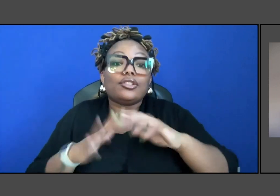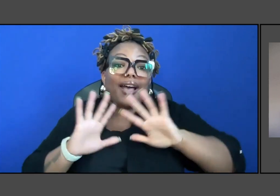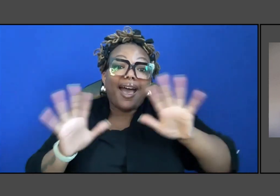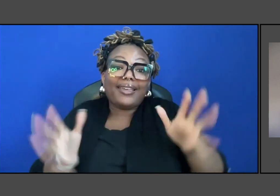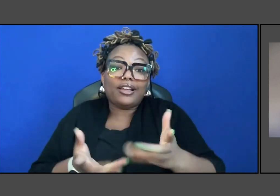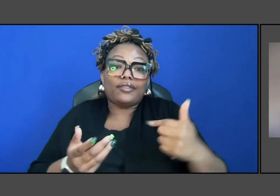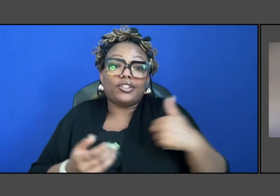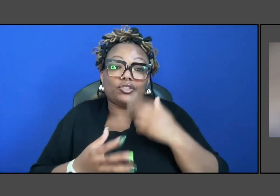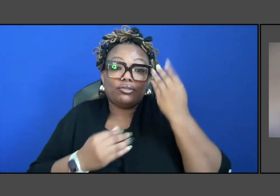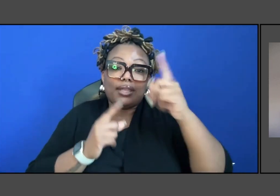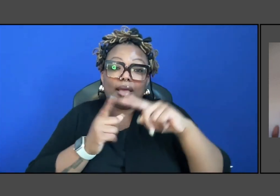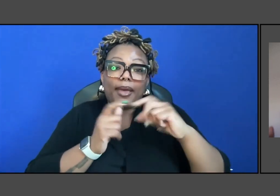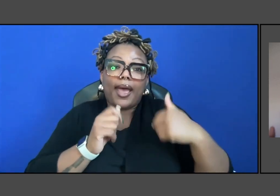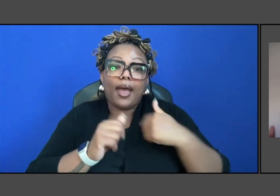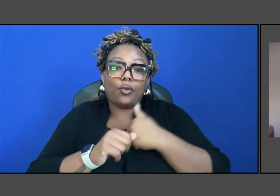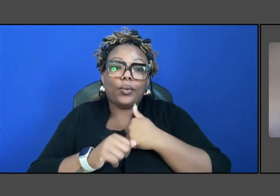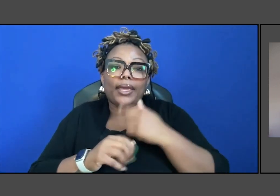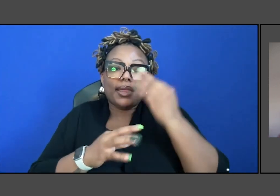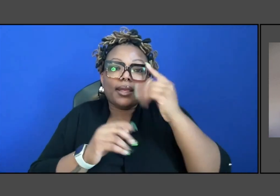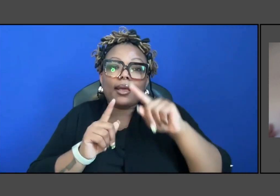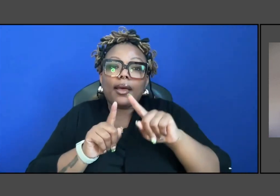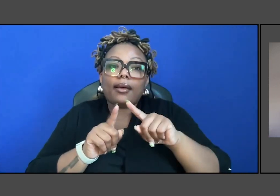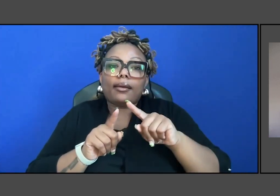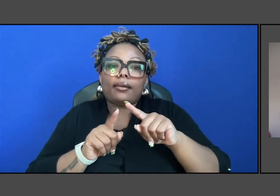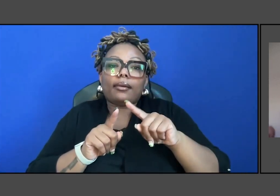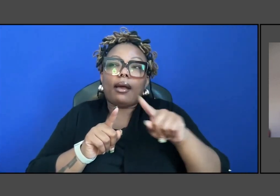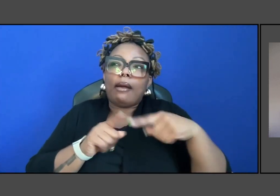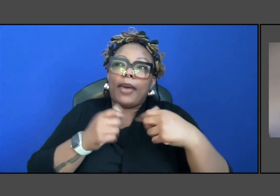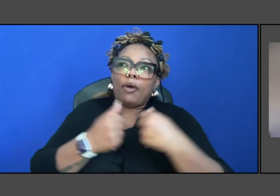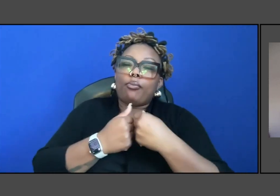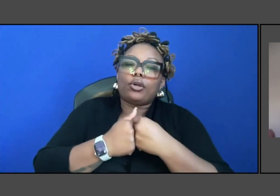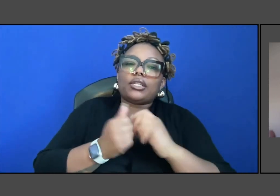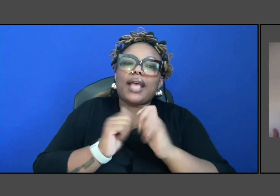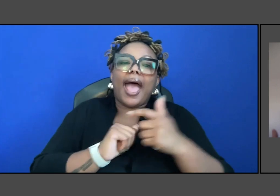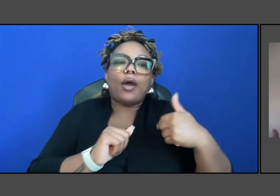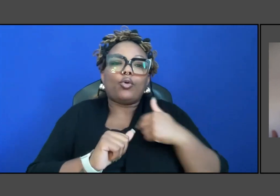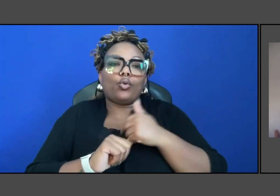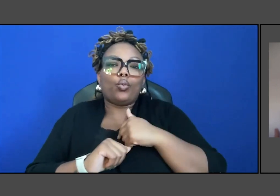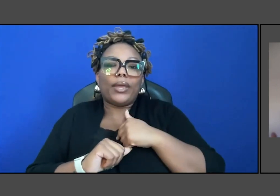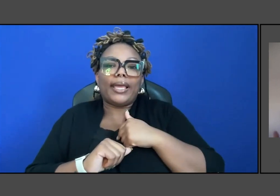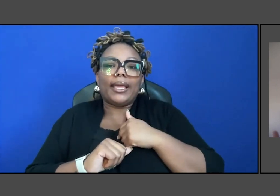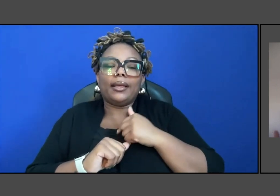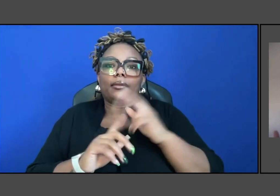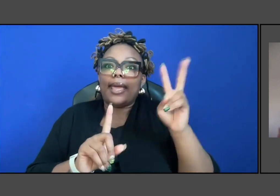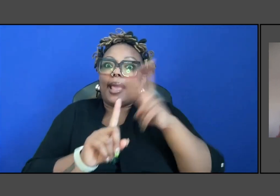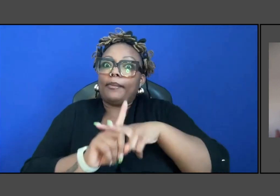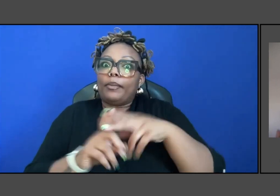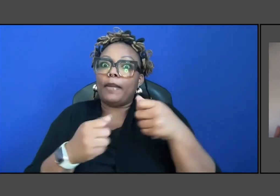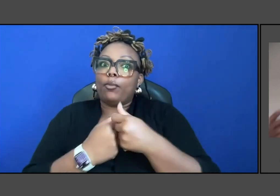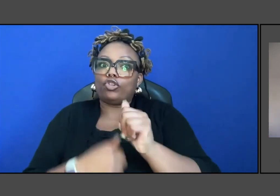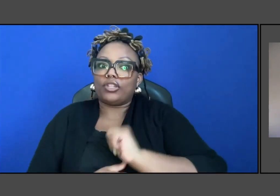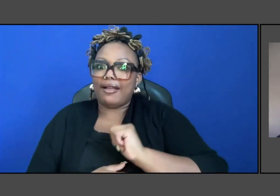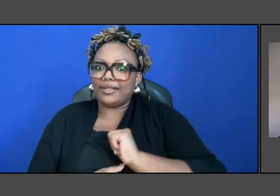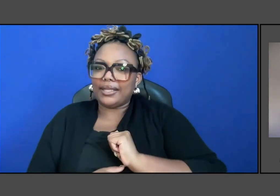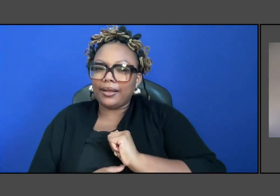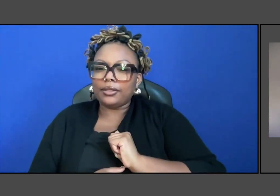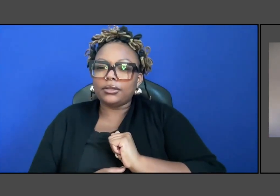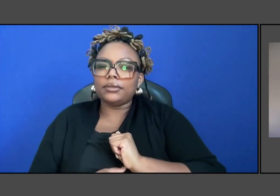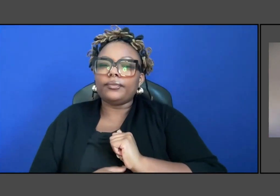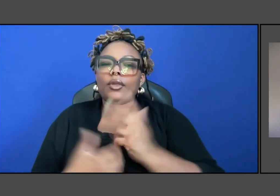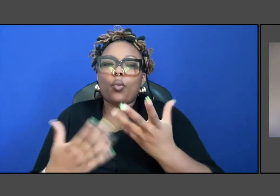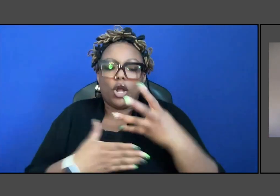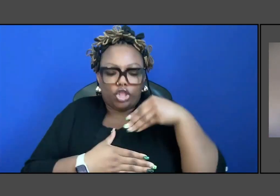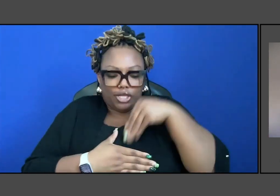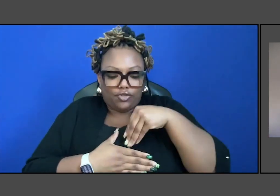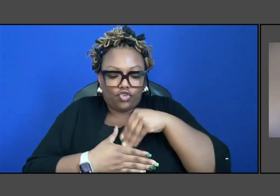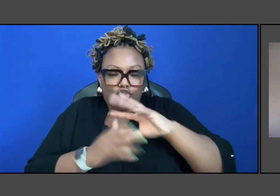how we think about borders, or rather how we implement borders ourselves, and what are those internal challenges. Be like,